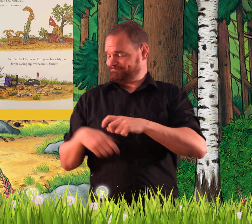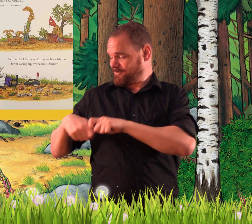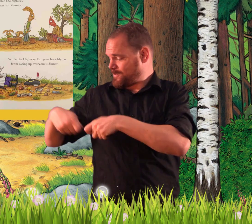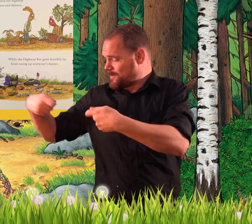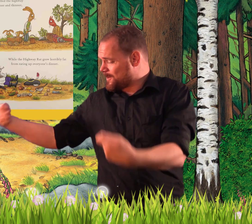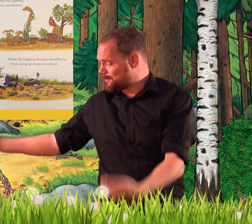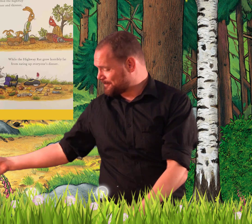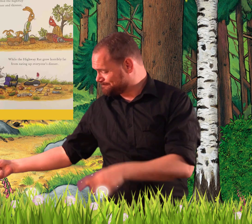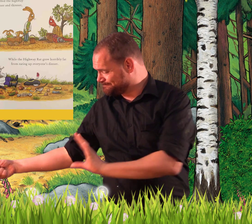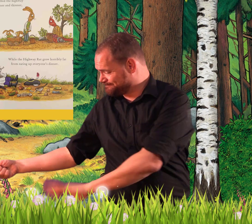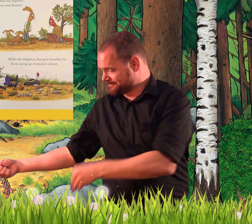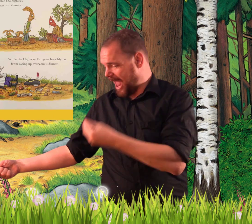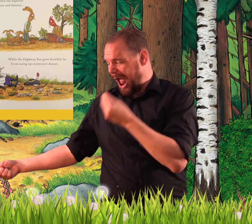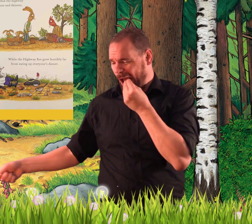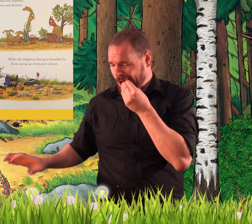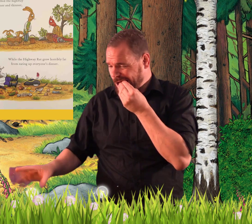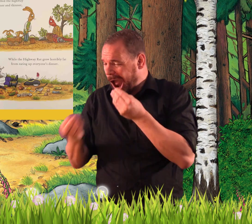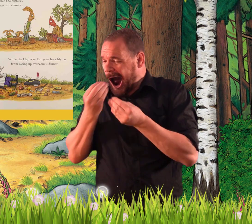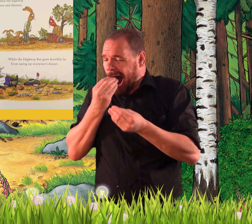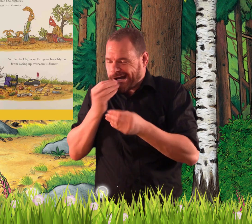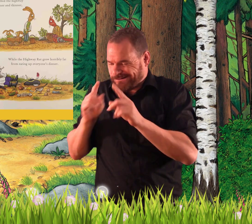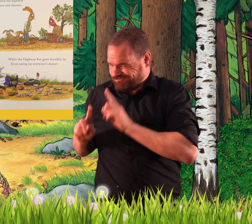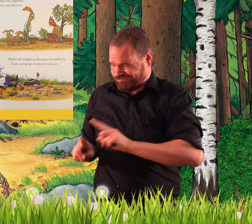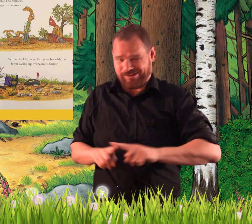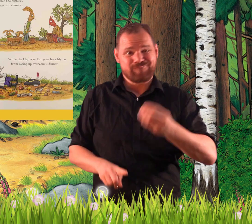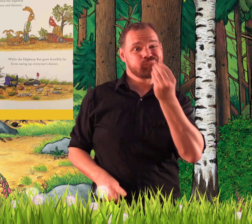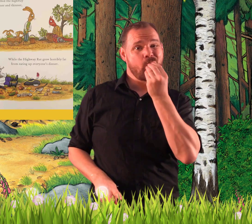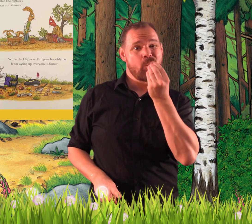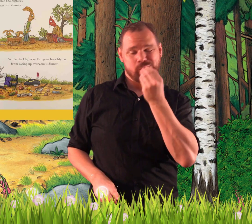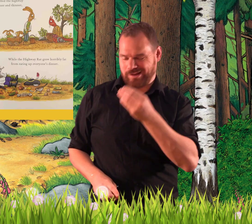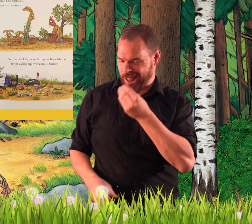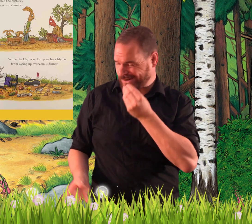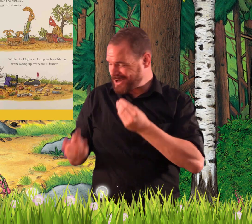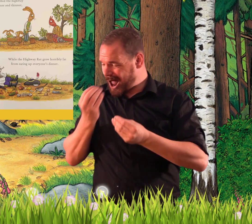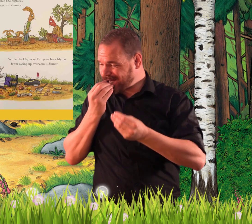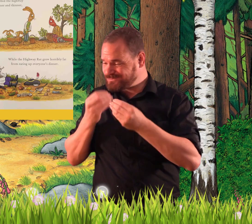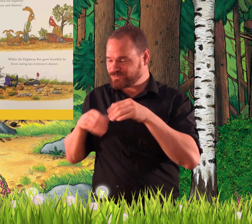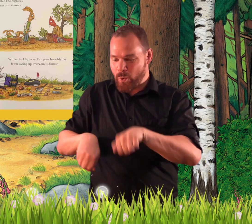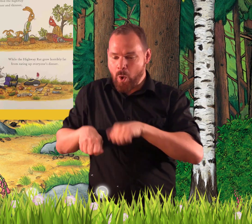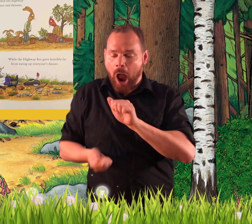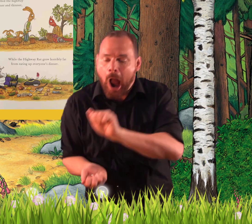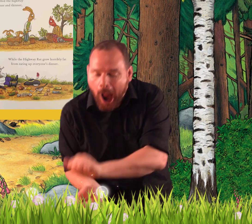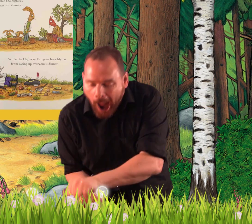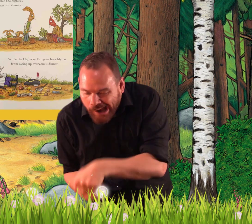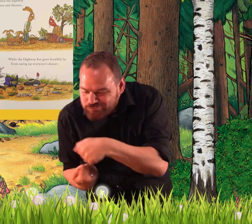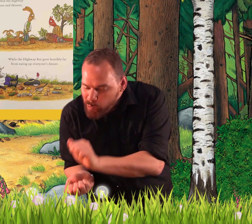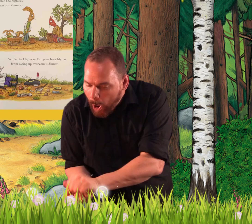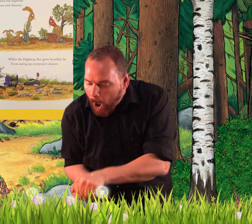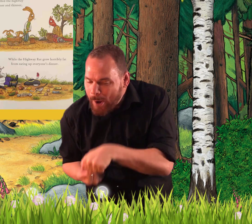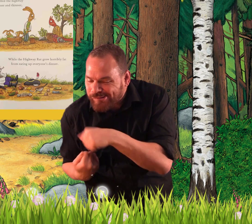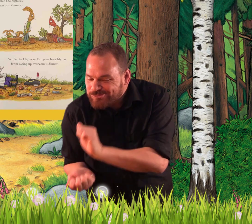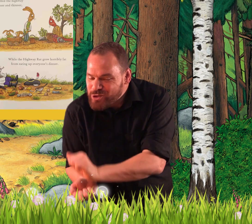however, he was happy, and he grew horribly fat from eating up everyone's dinner.